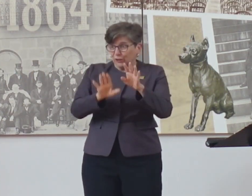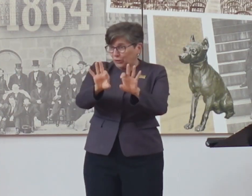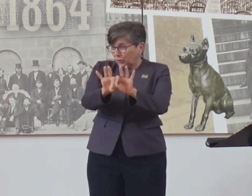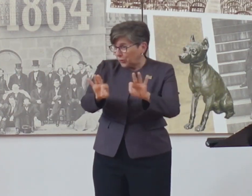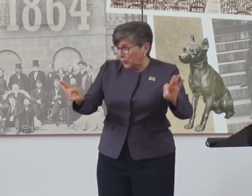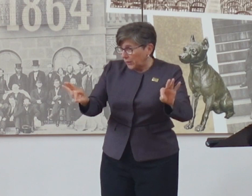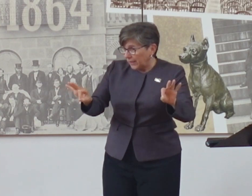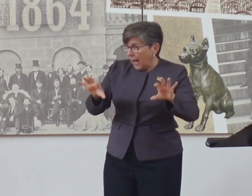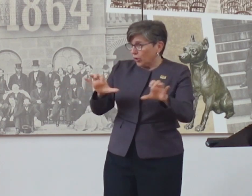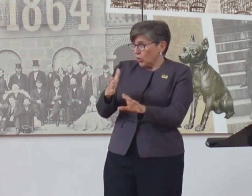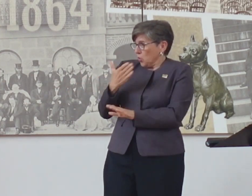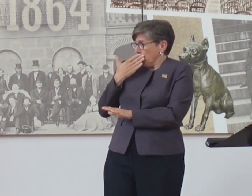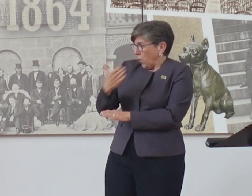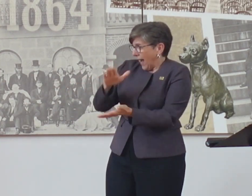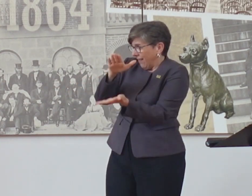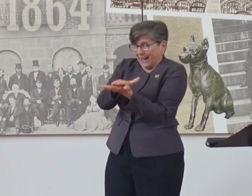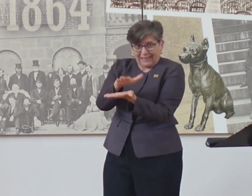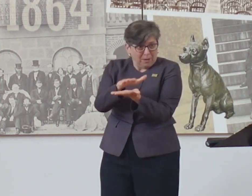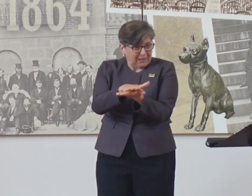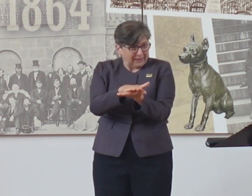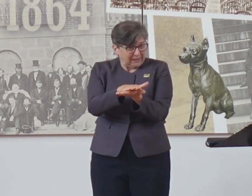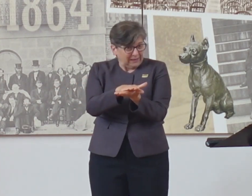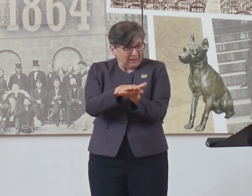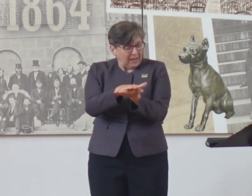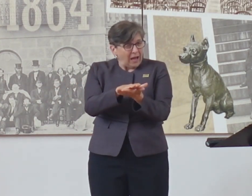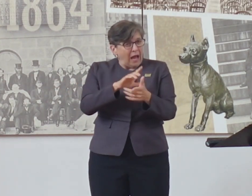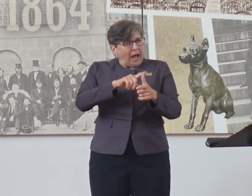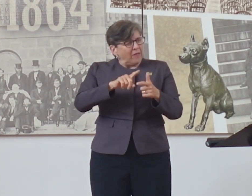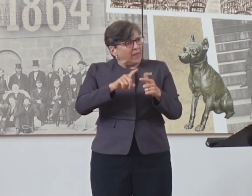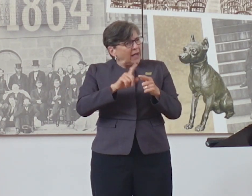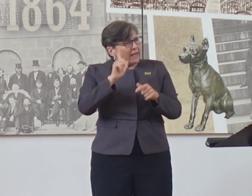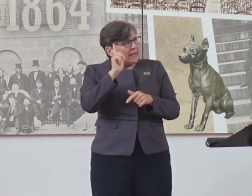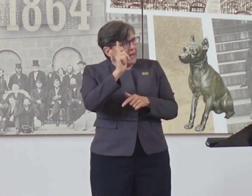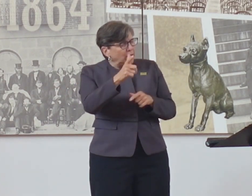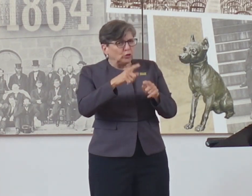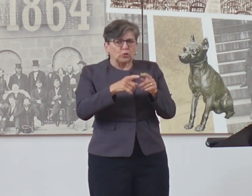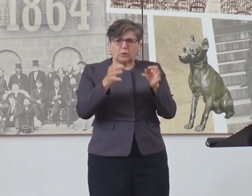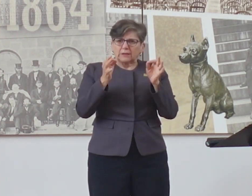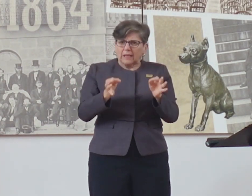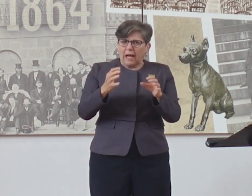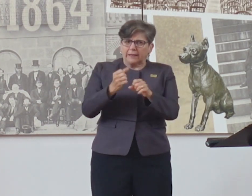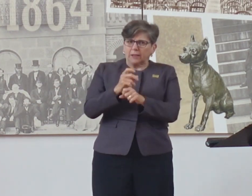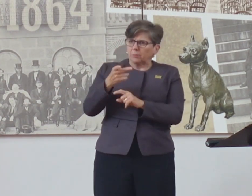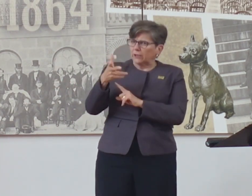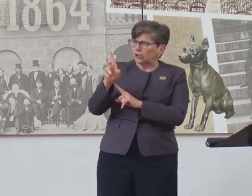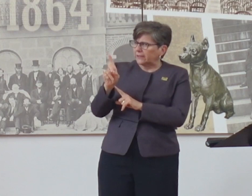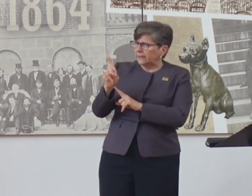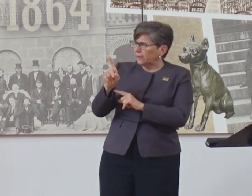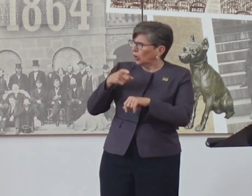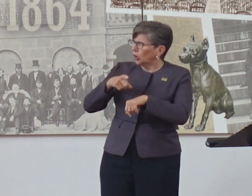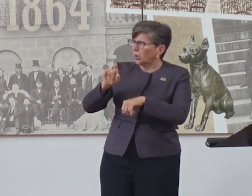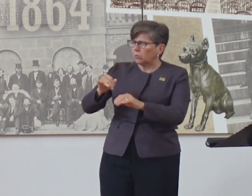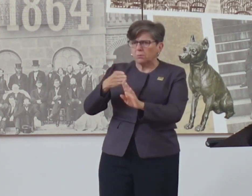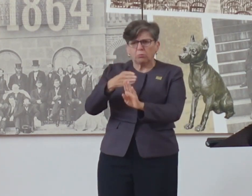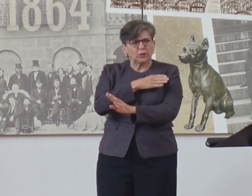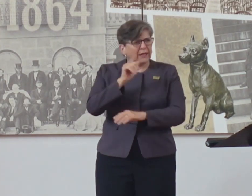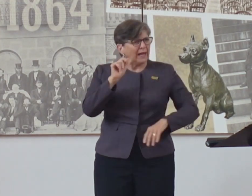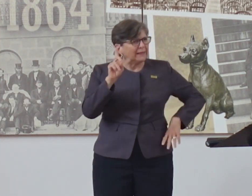so, complete her degree, and doing as well as she did academically is phenomenal. And then later deciding to go back to get a